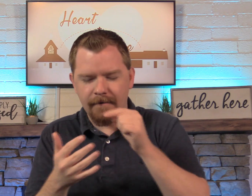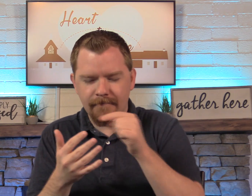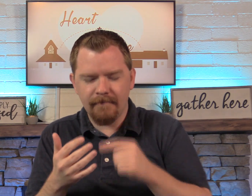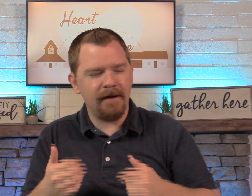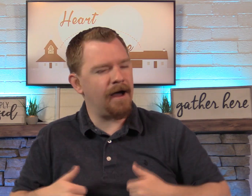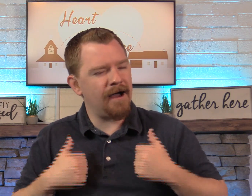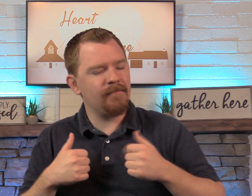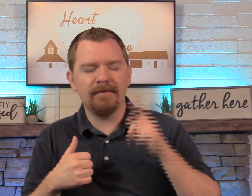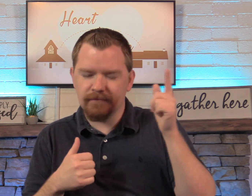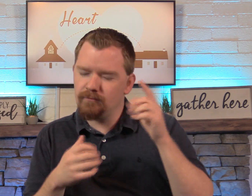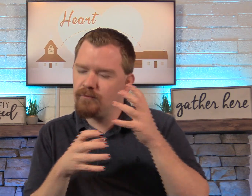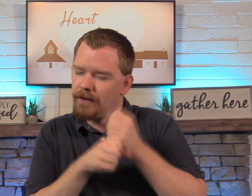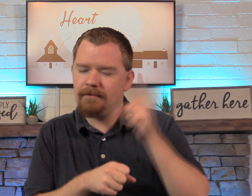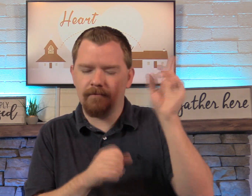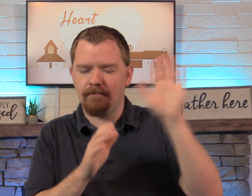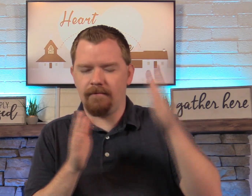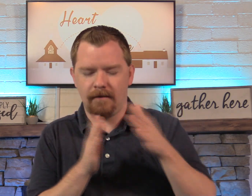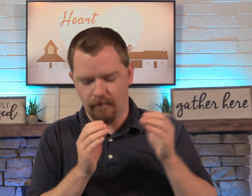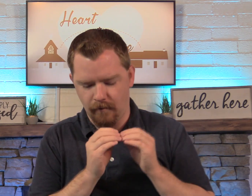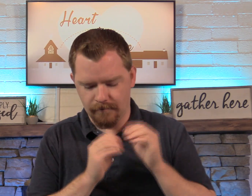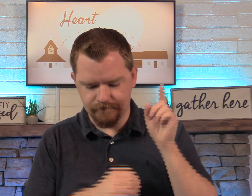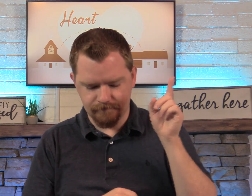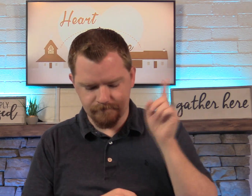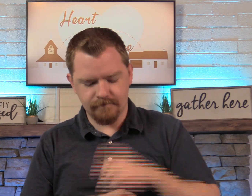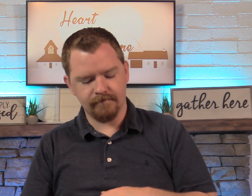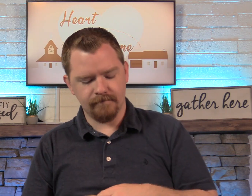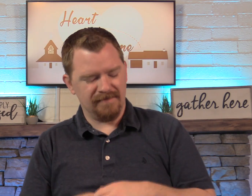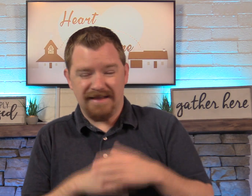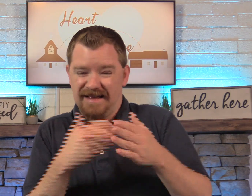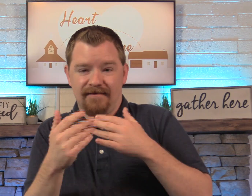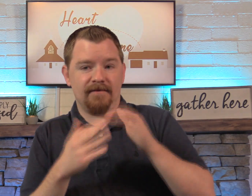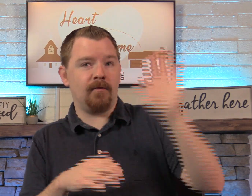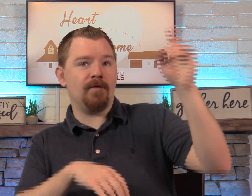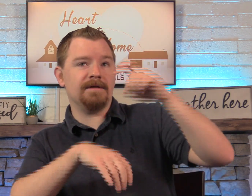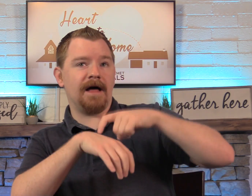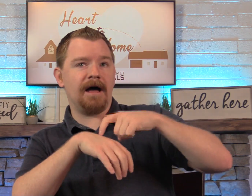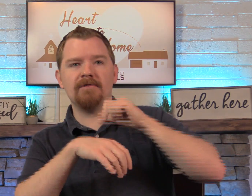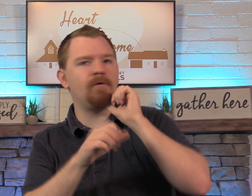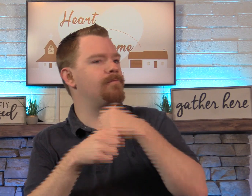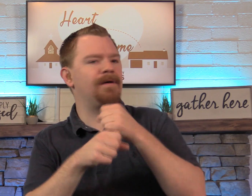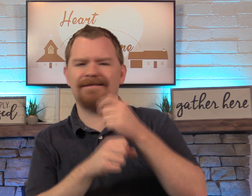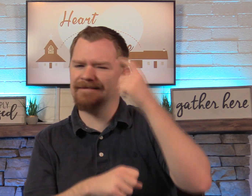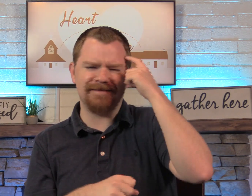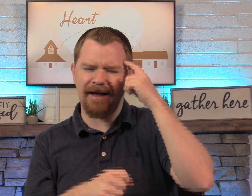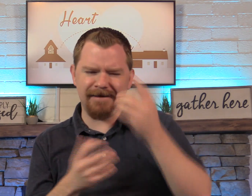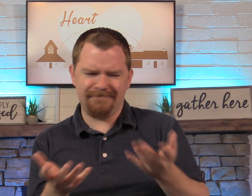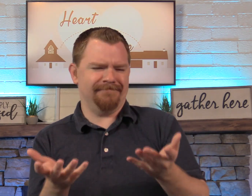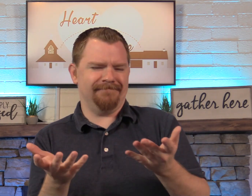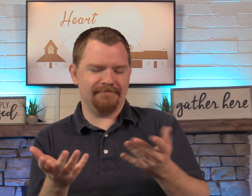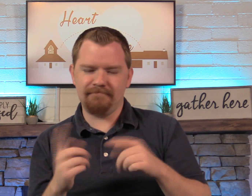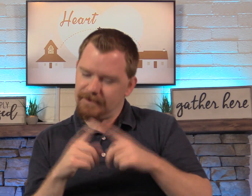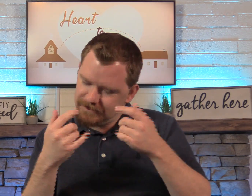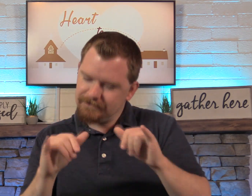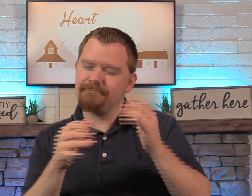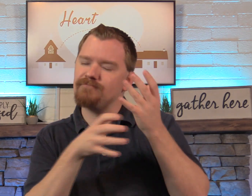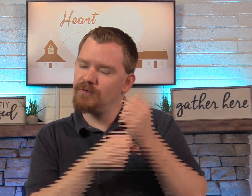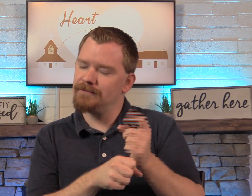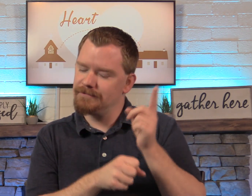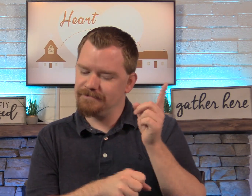than any plans that we make. It doesn't matter if we don't understand it, as time doesn't seem to